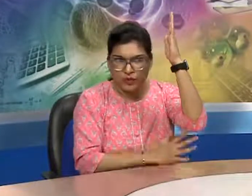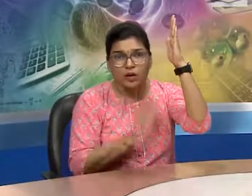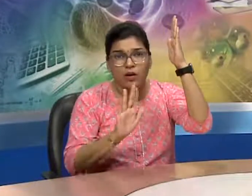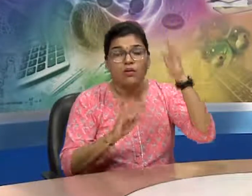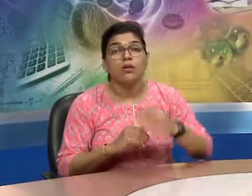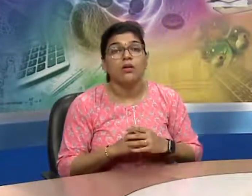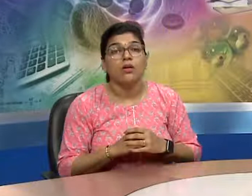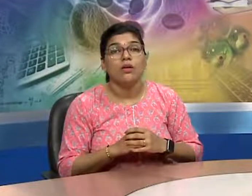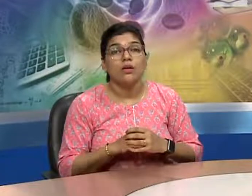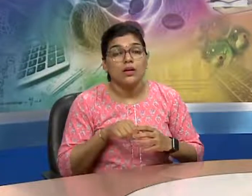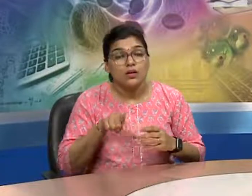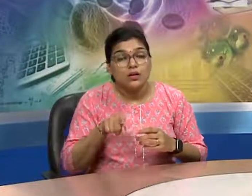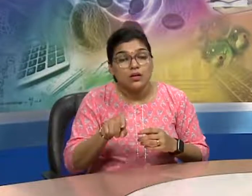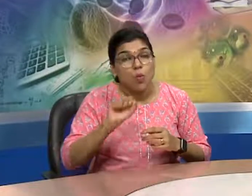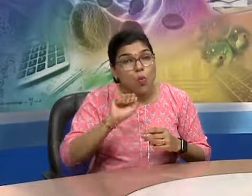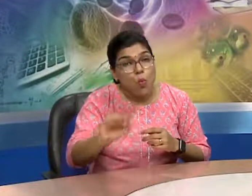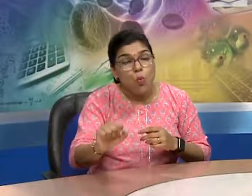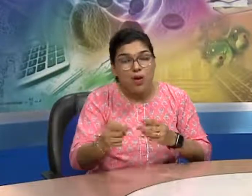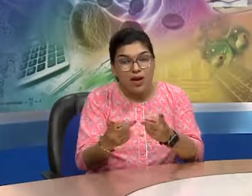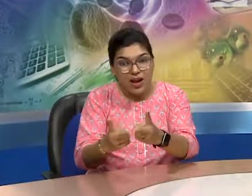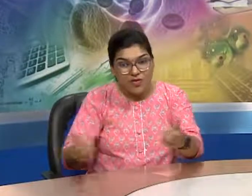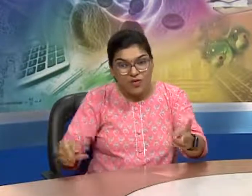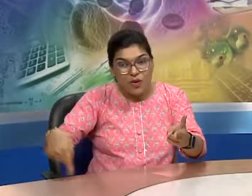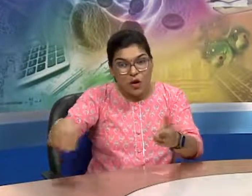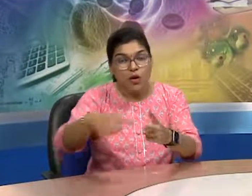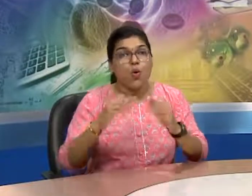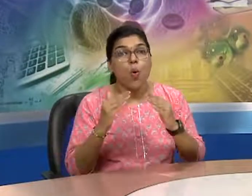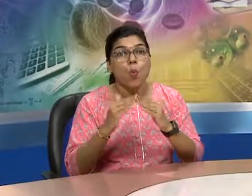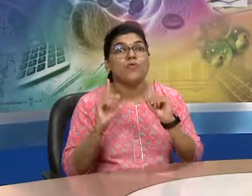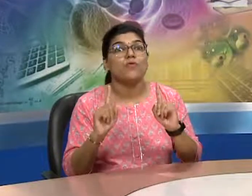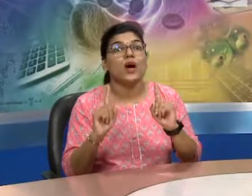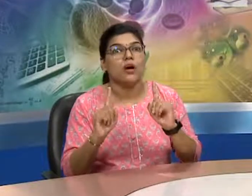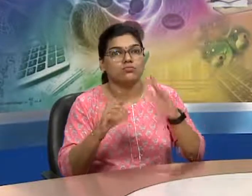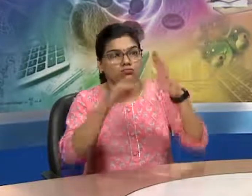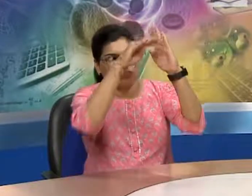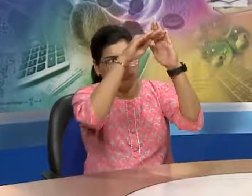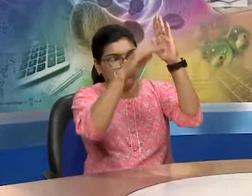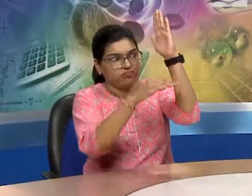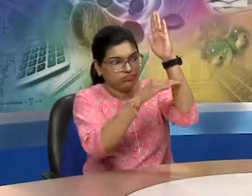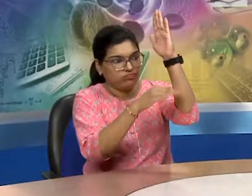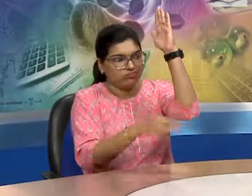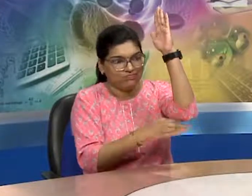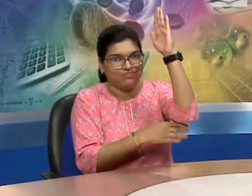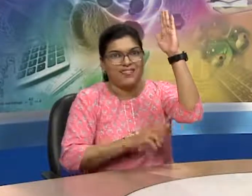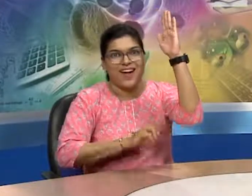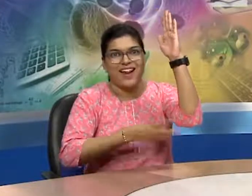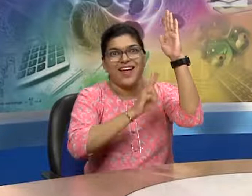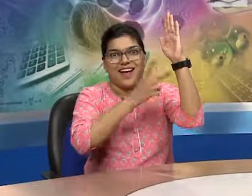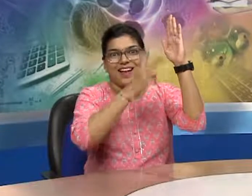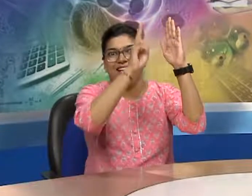at different parts of the tree have different organisms.